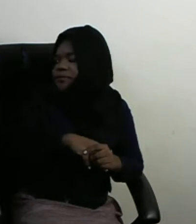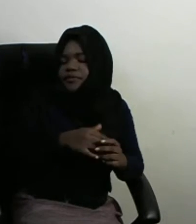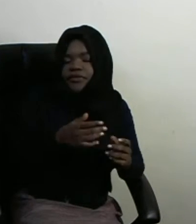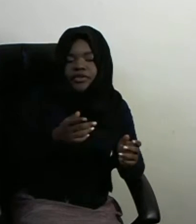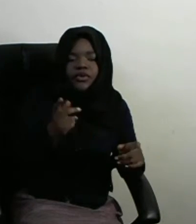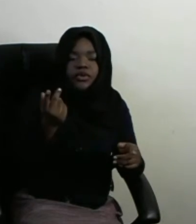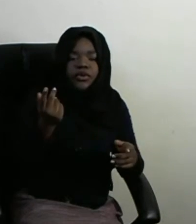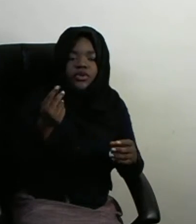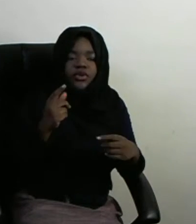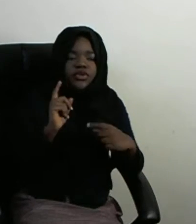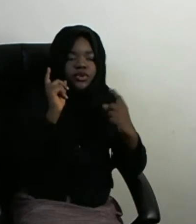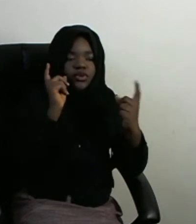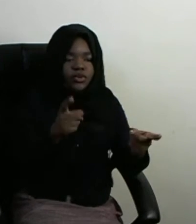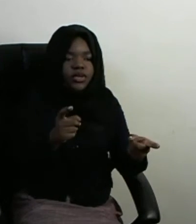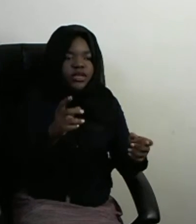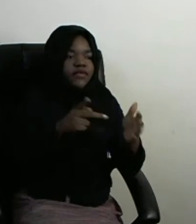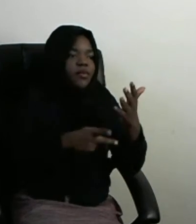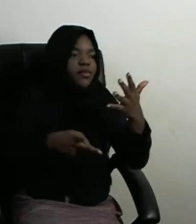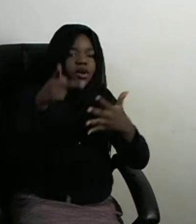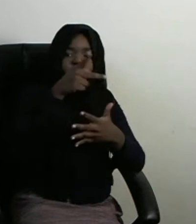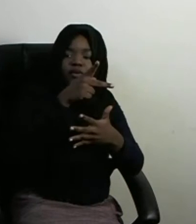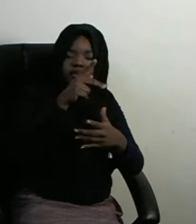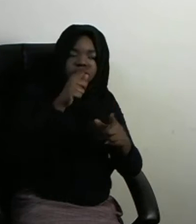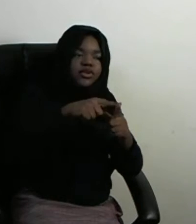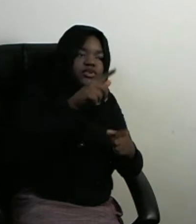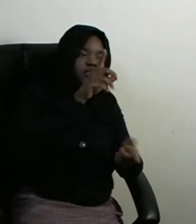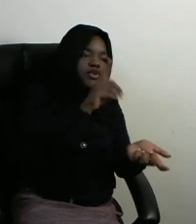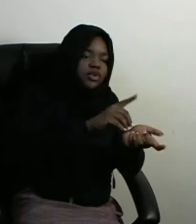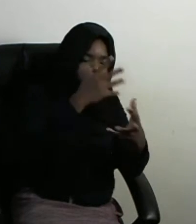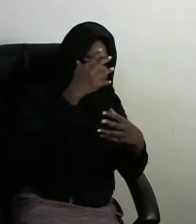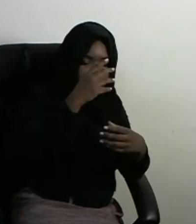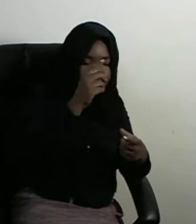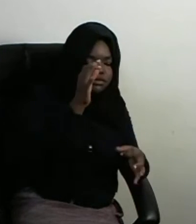Yeah. You give priority to his judgment